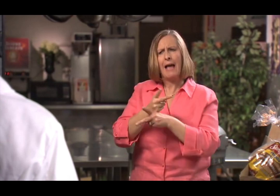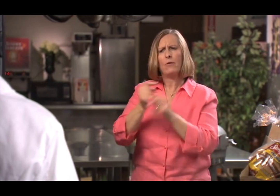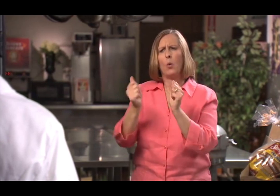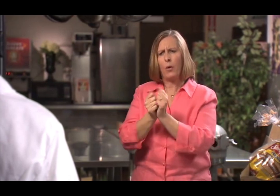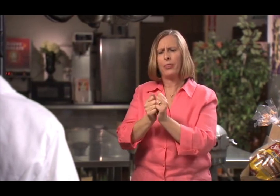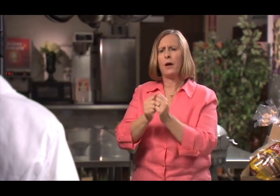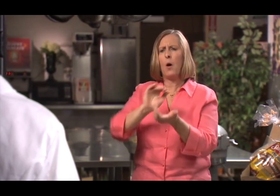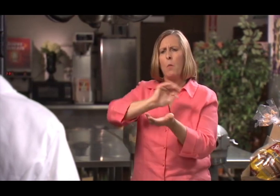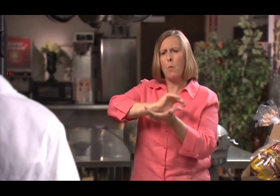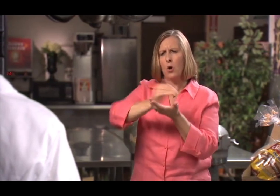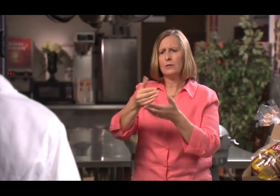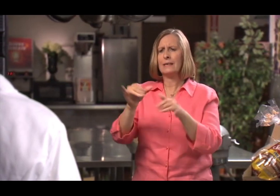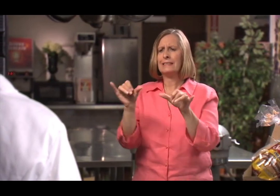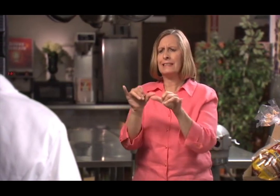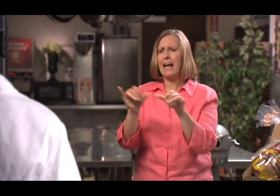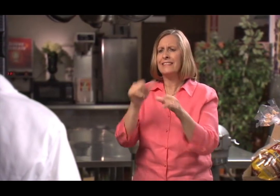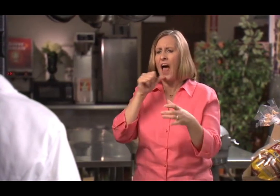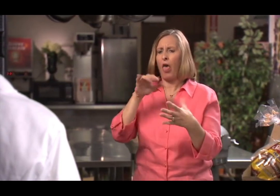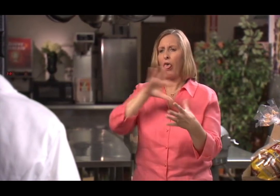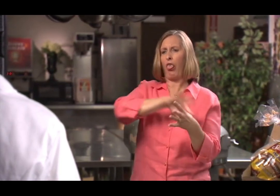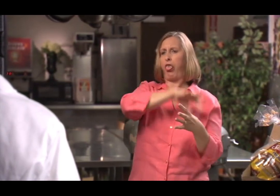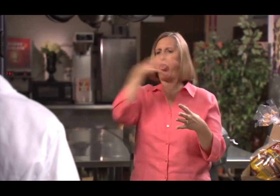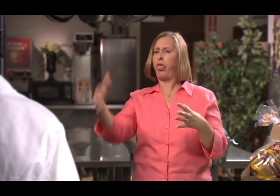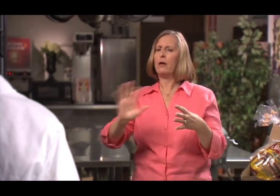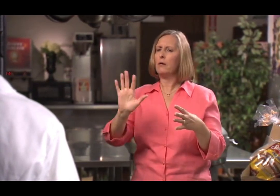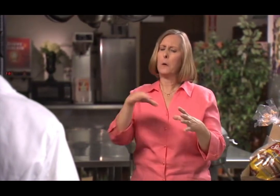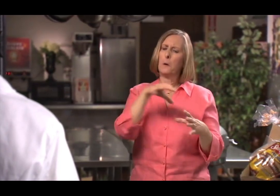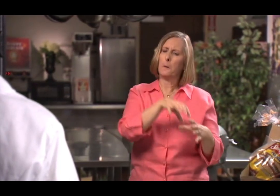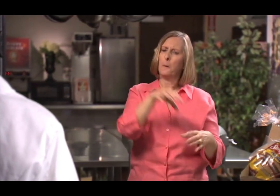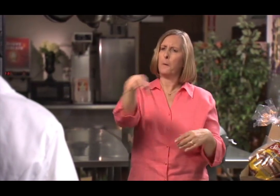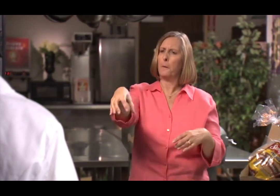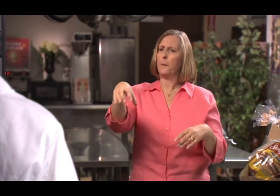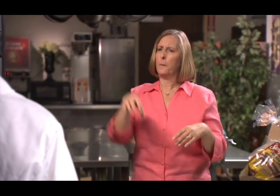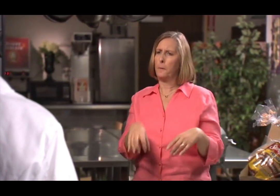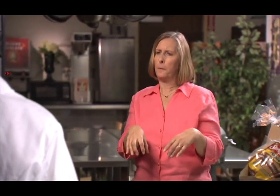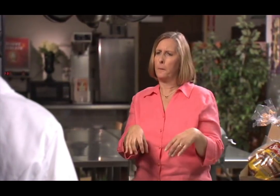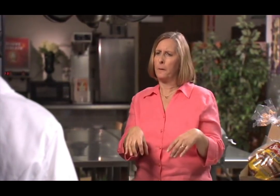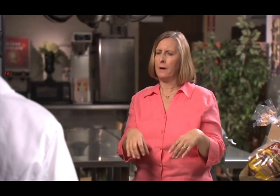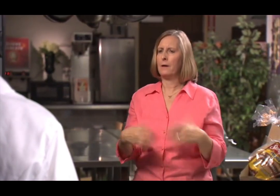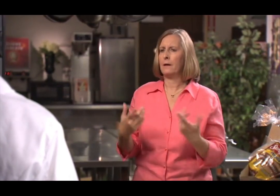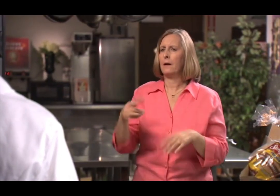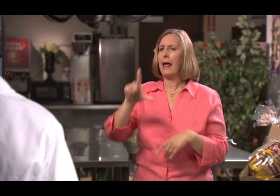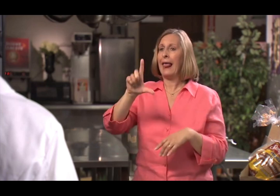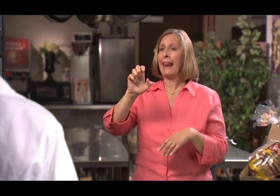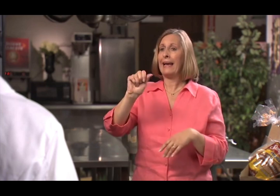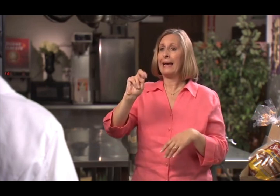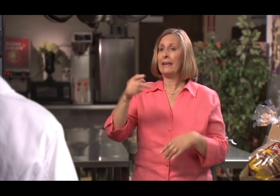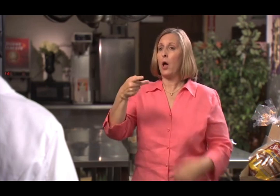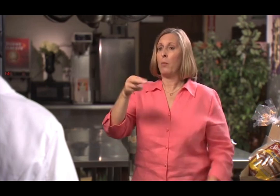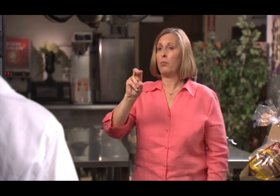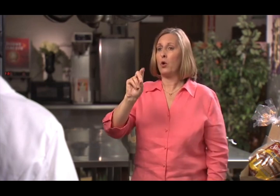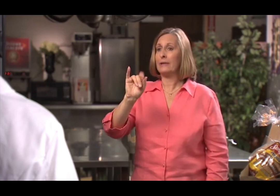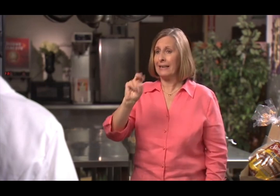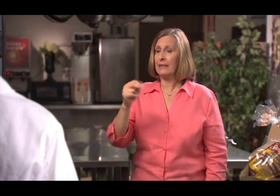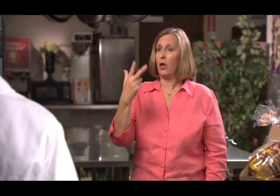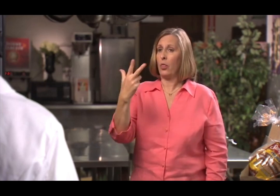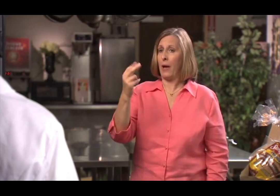Be careful with the portion sizes and don't overfill your plate. The lean protein should be about